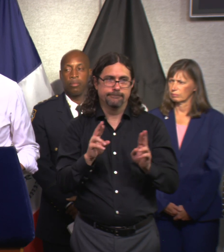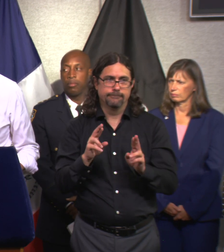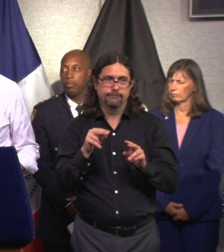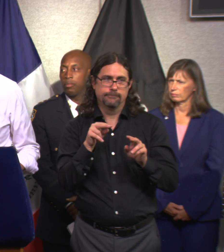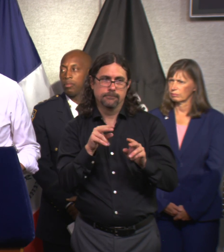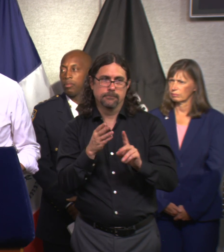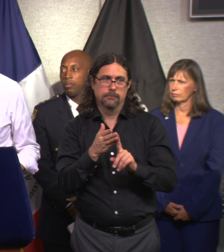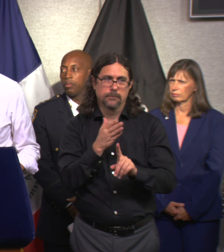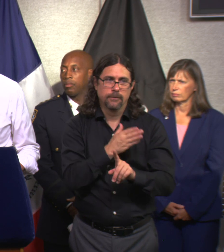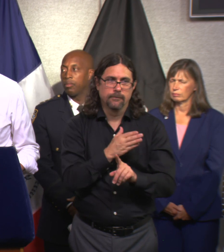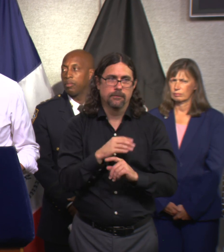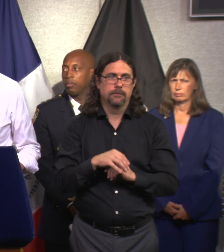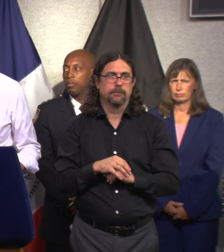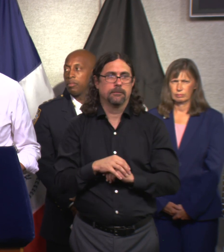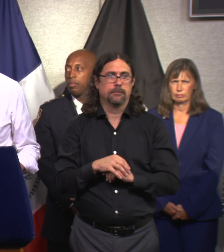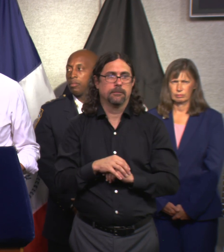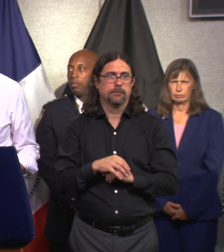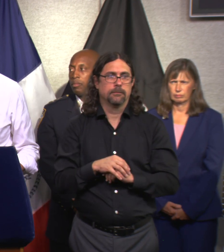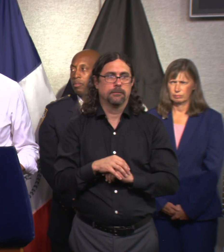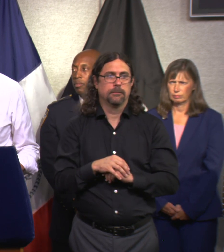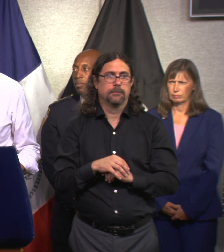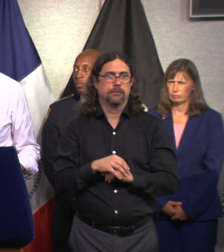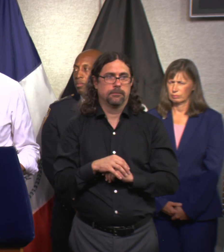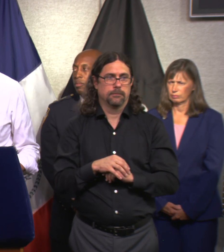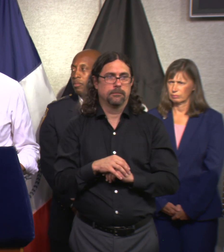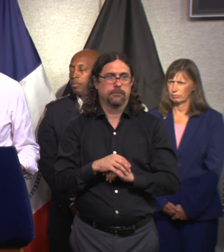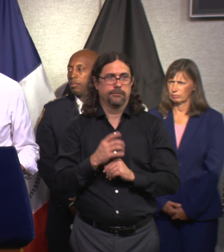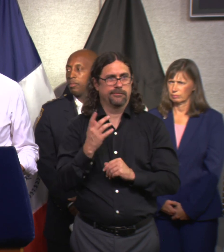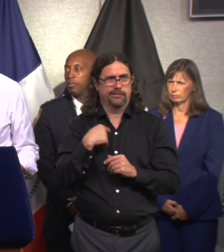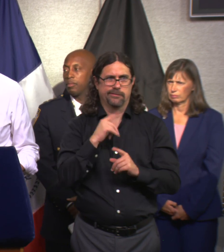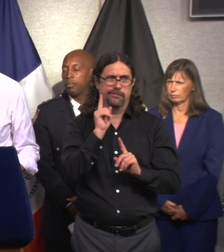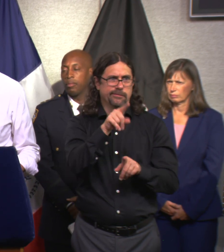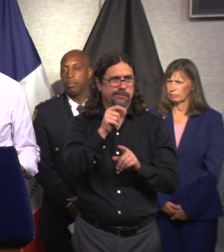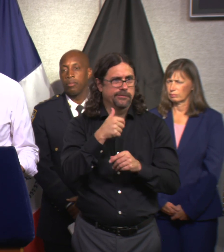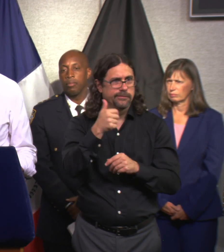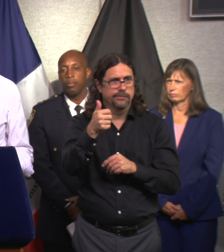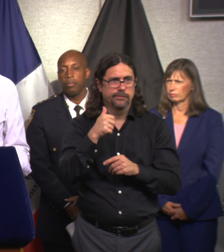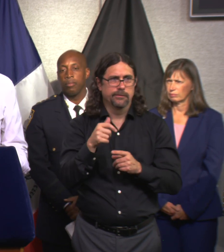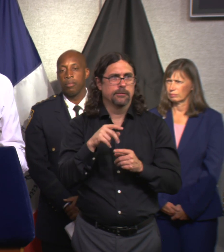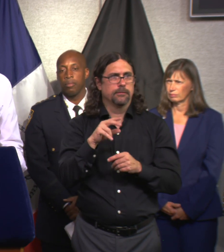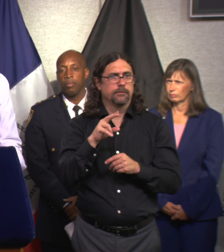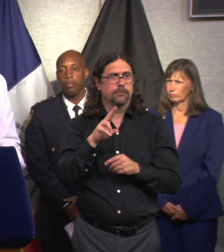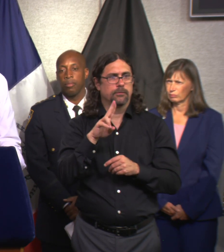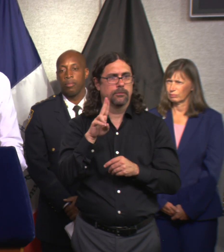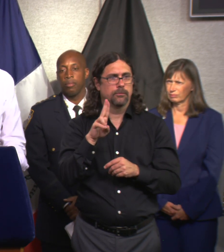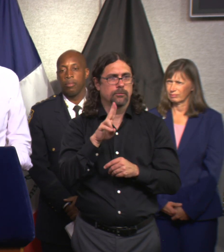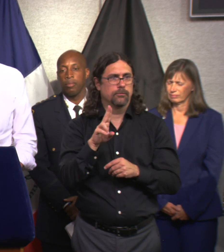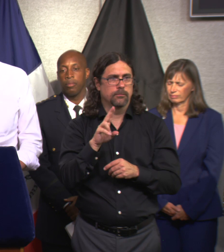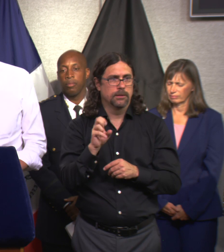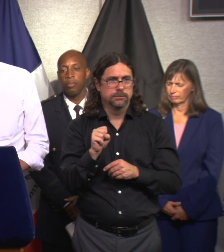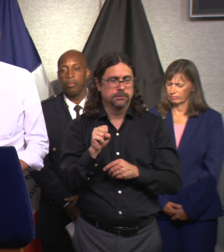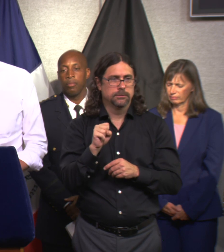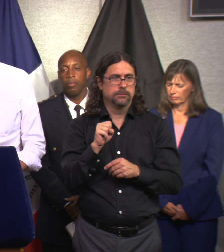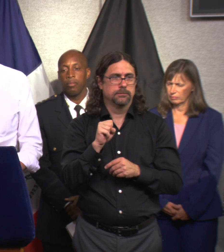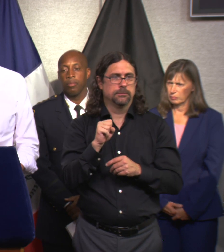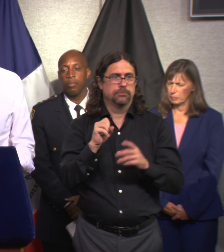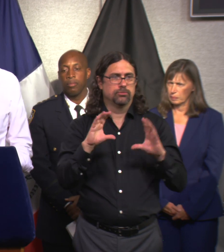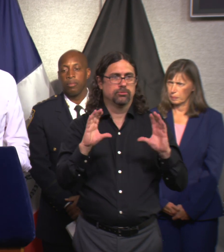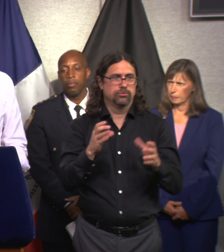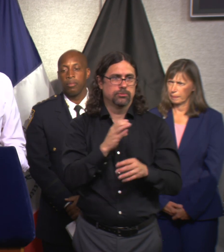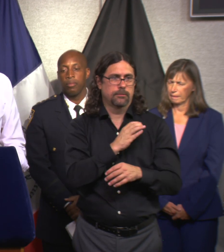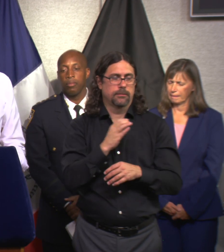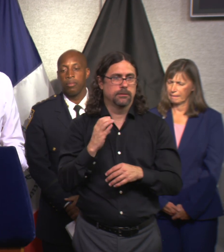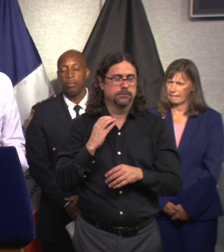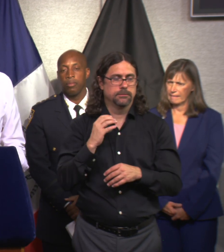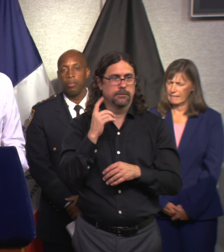U.S. Conference of Mayors. I've traveled to Albany. I've traveled to Washington. I've been on family vacations. This is not a new reality. When you know there's a